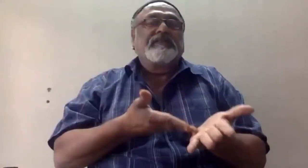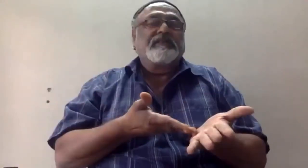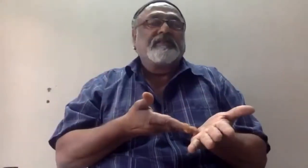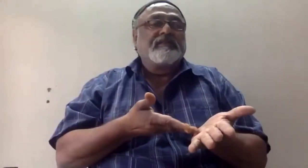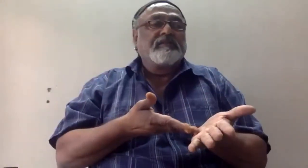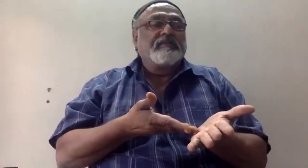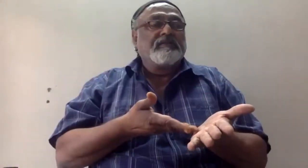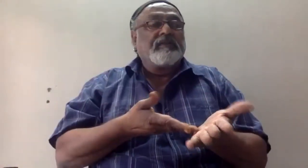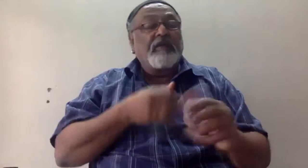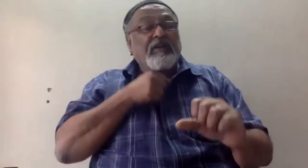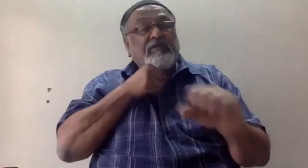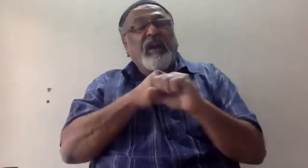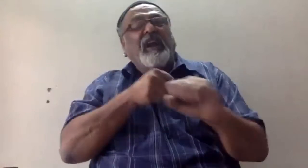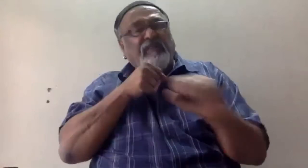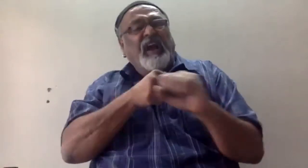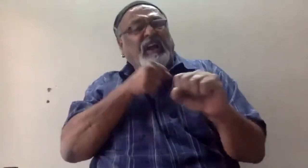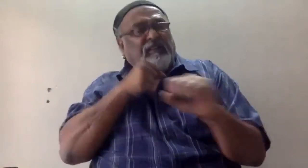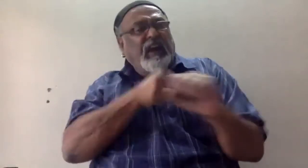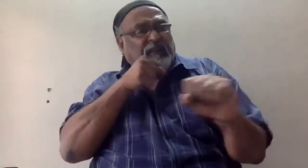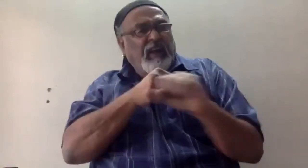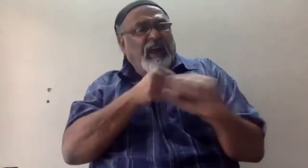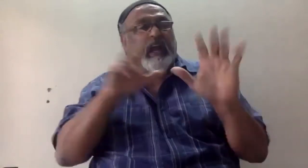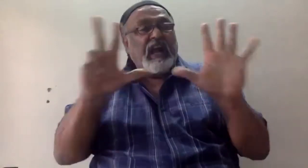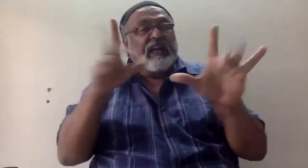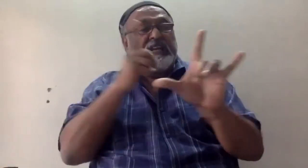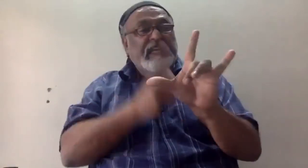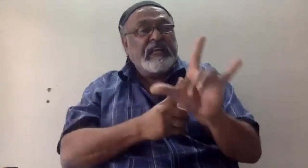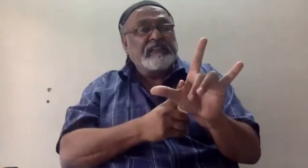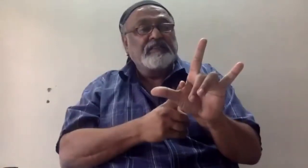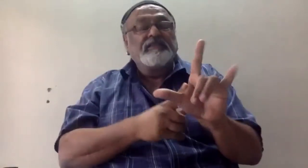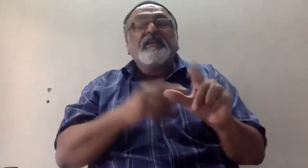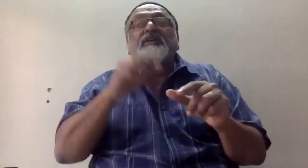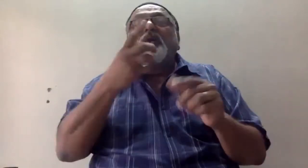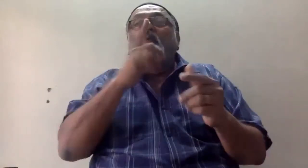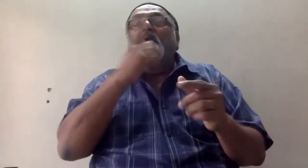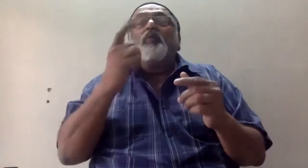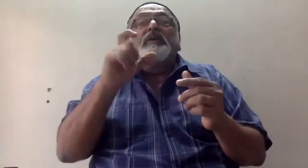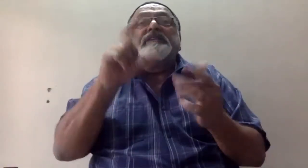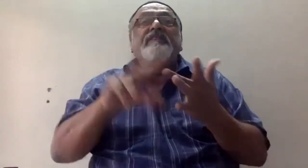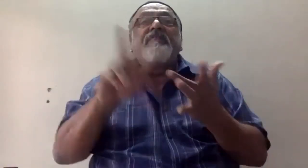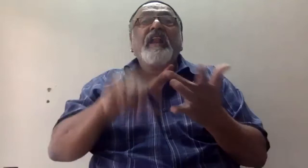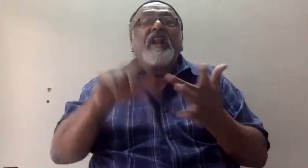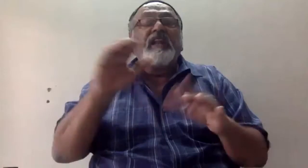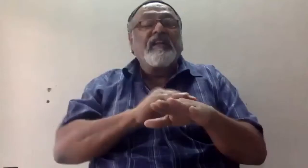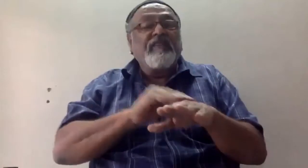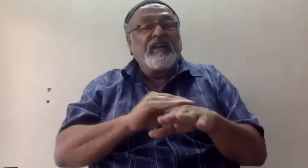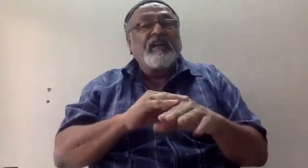for almost 8 years for a civil servant to be given, or a person